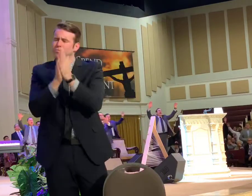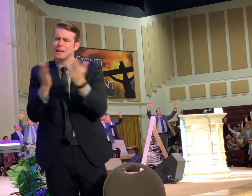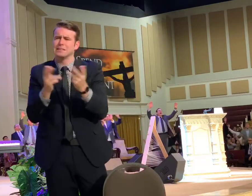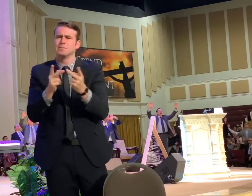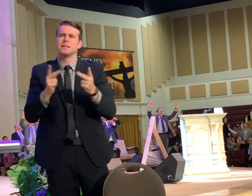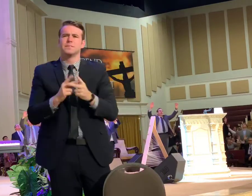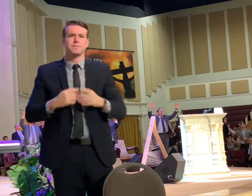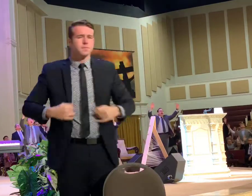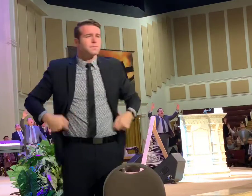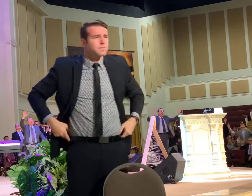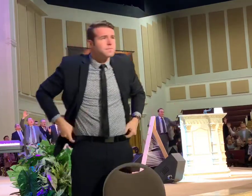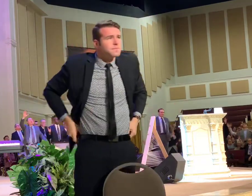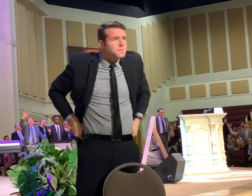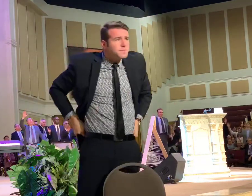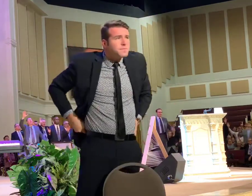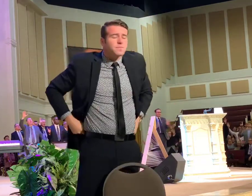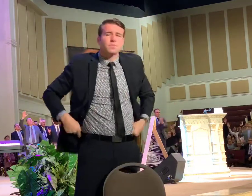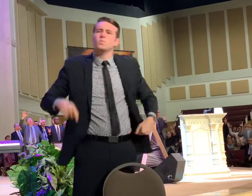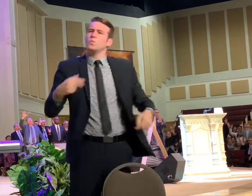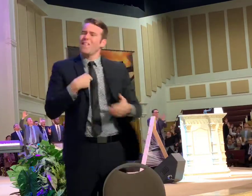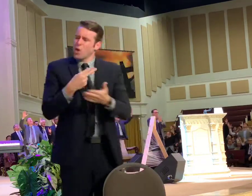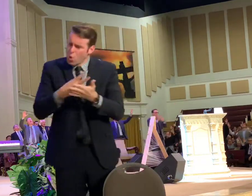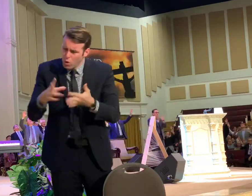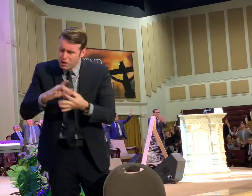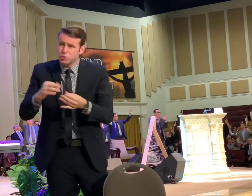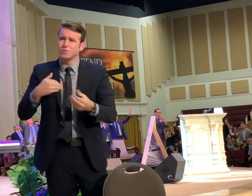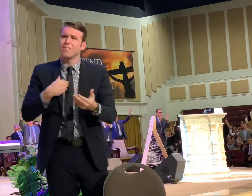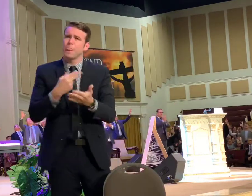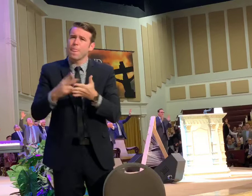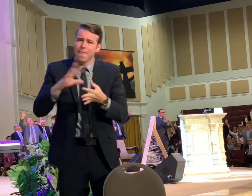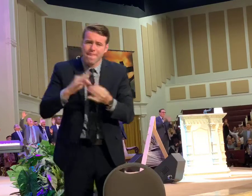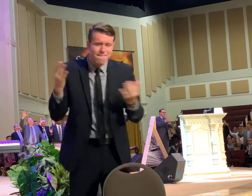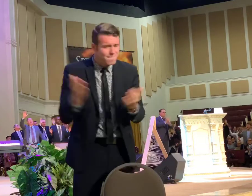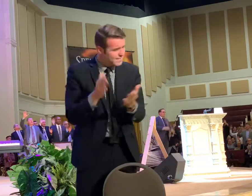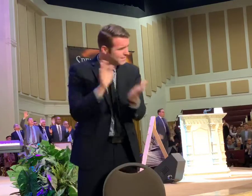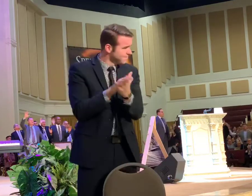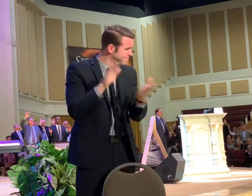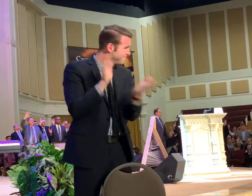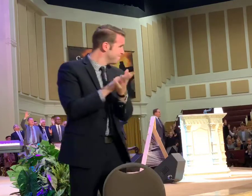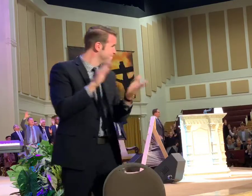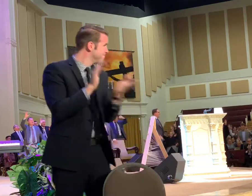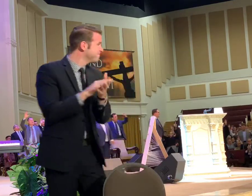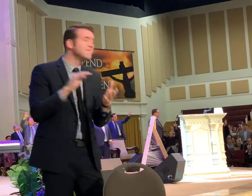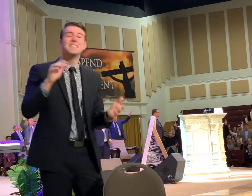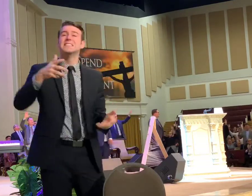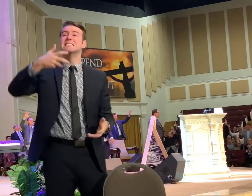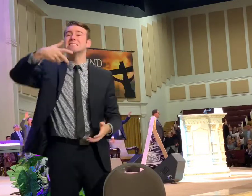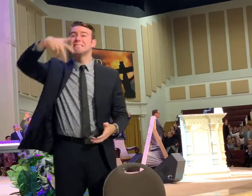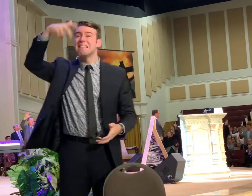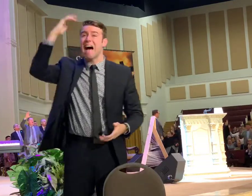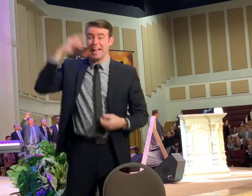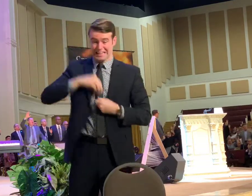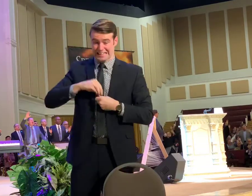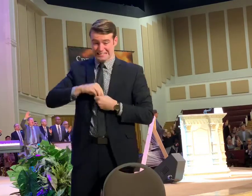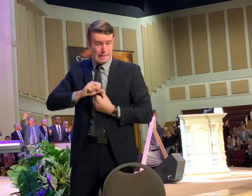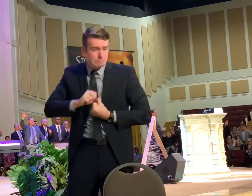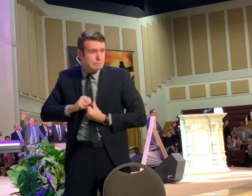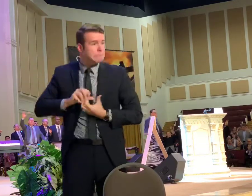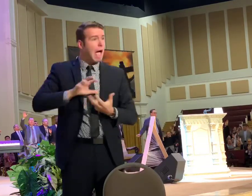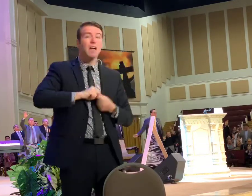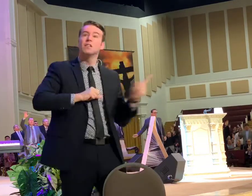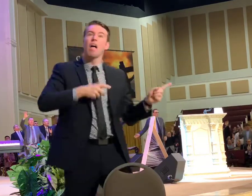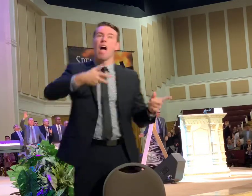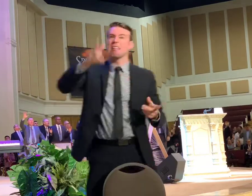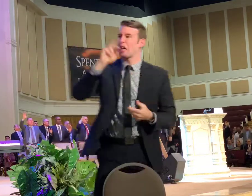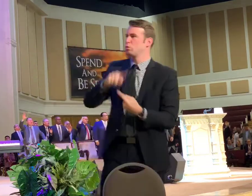the building. Come on, you got the Holy Ghost. You got the Holy Ghost. I know the devil's roaring like a lion. He's looking about seeking whom he